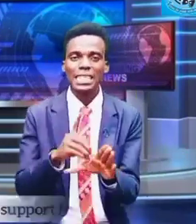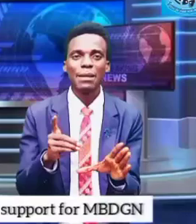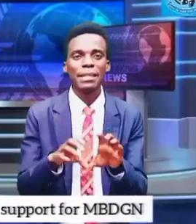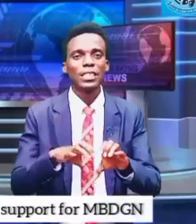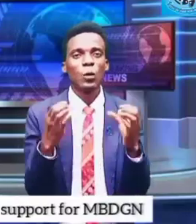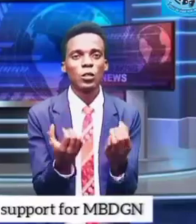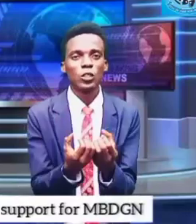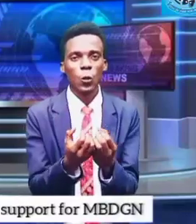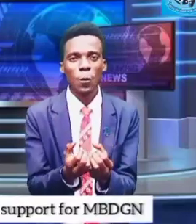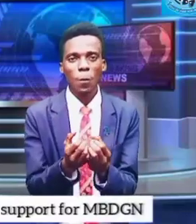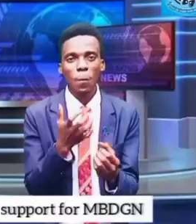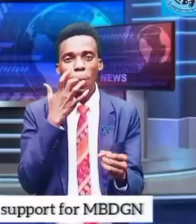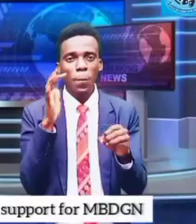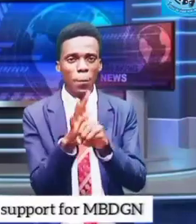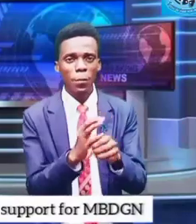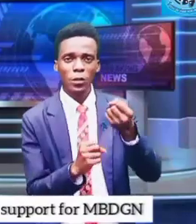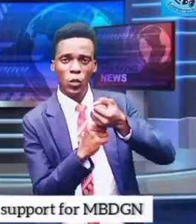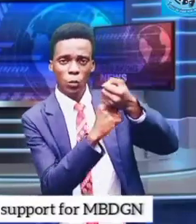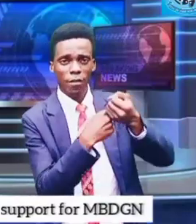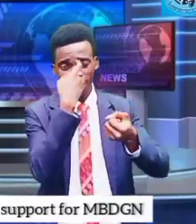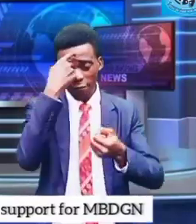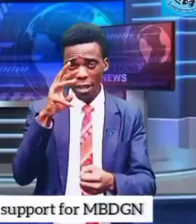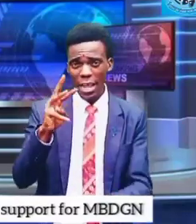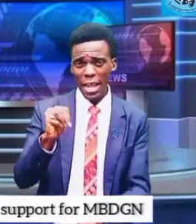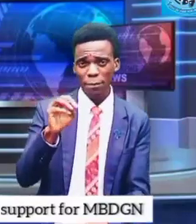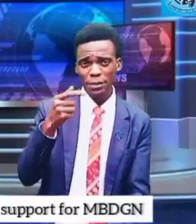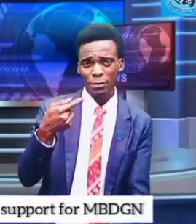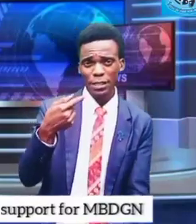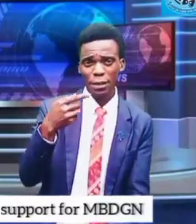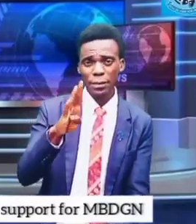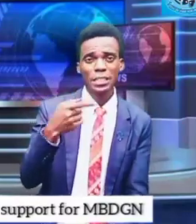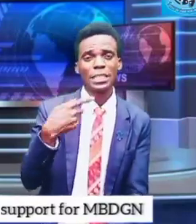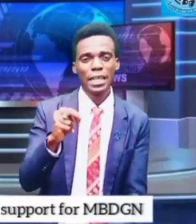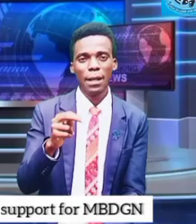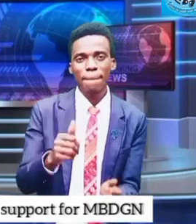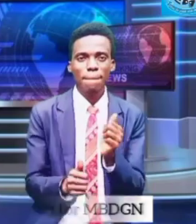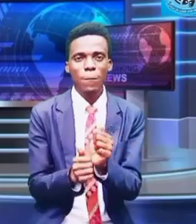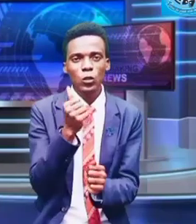Disability Commission pledges support for MBDGN, most beautiful girl in Nigeria.